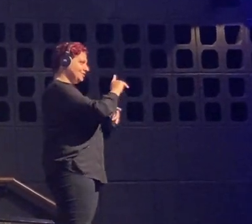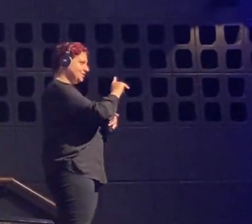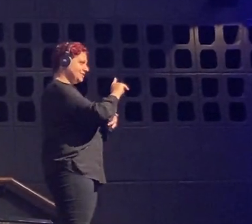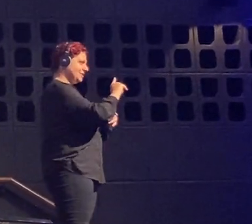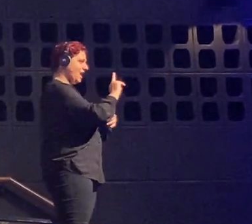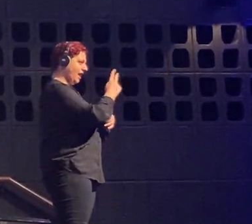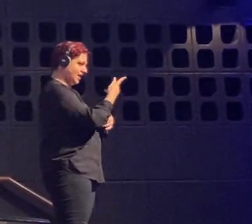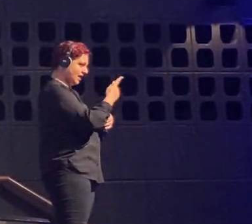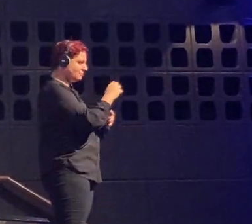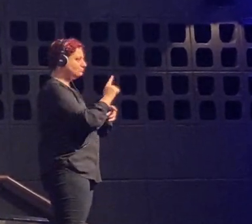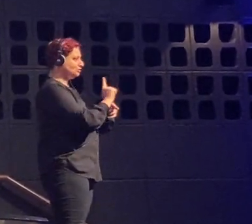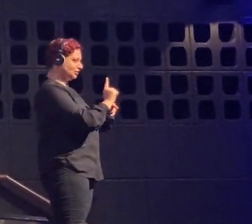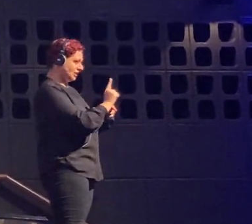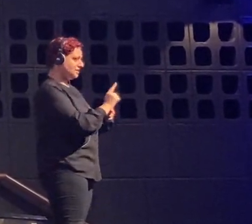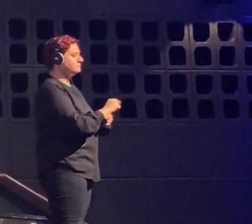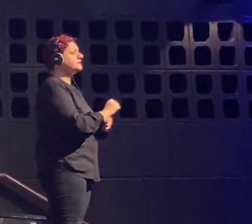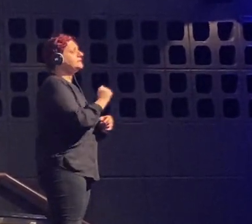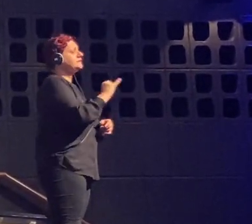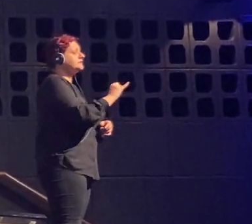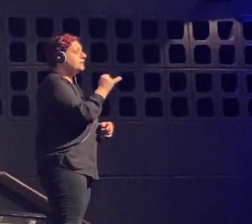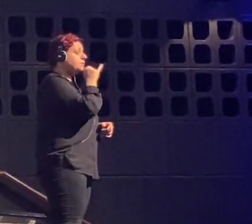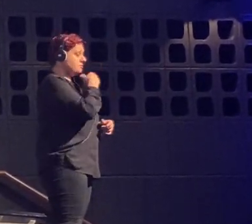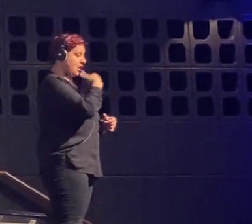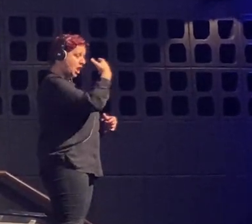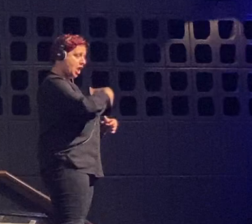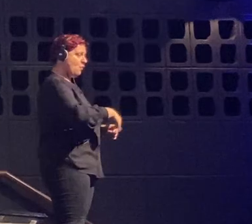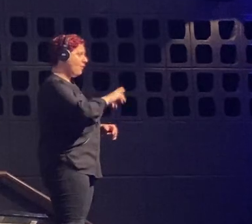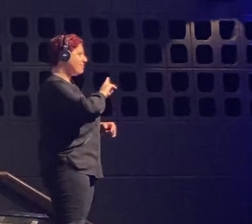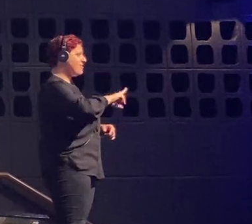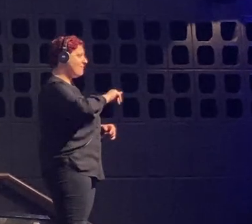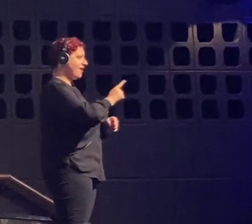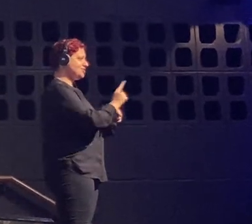either managers or HR? Yes,